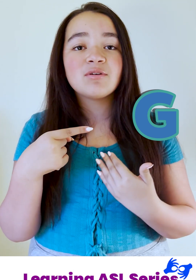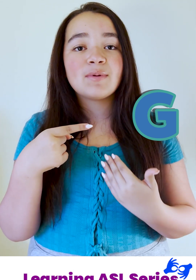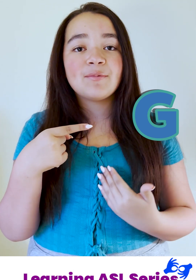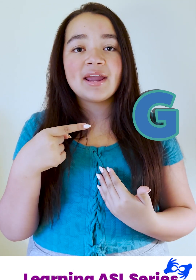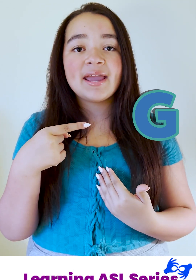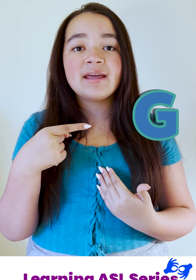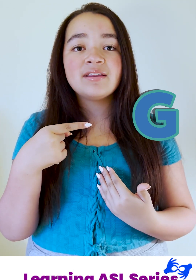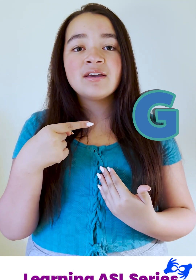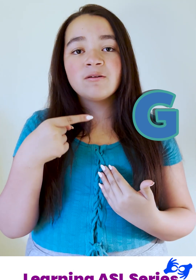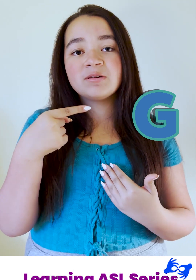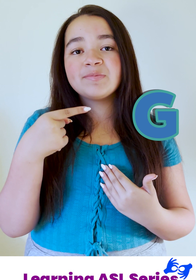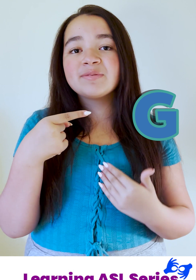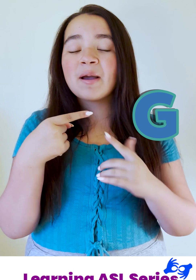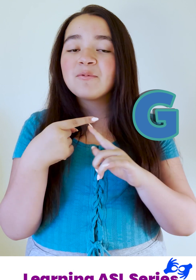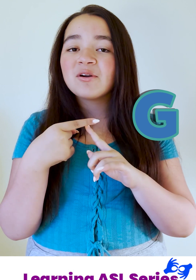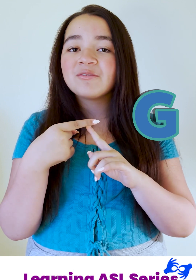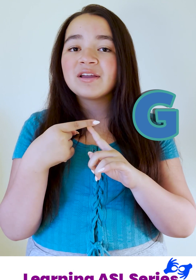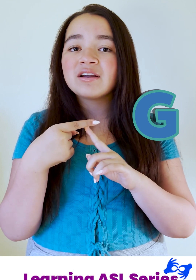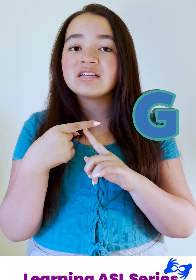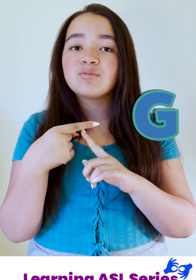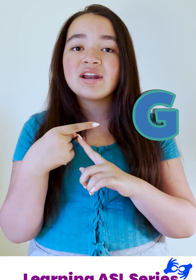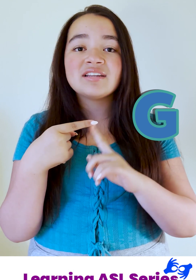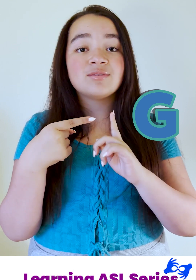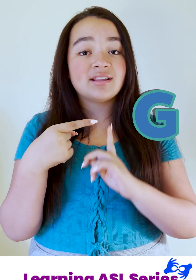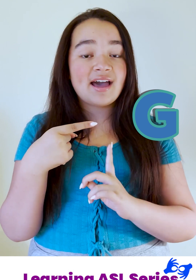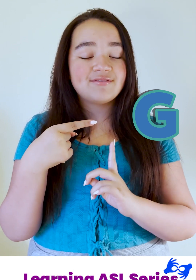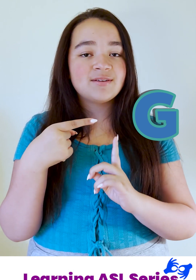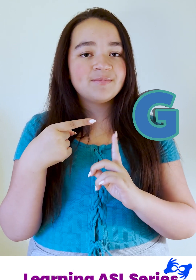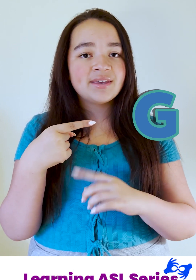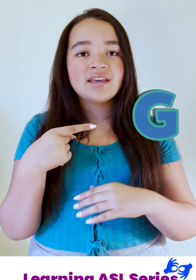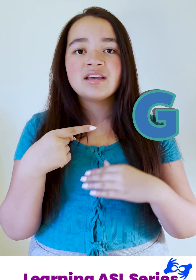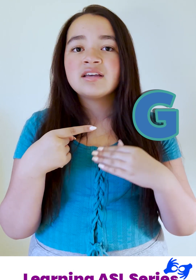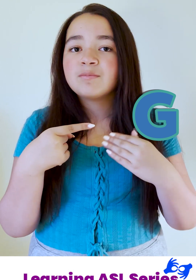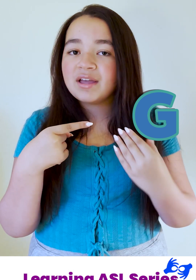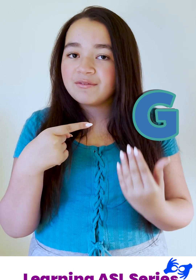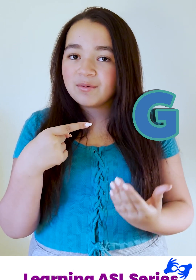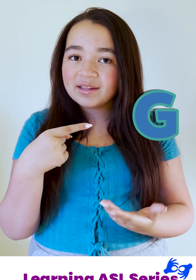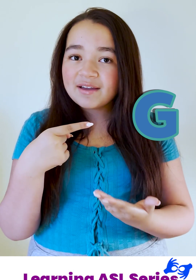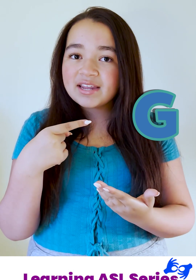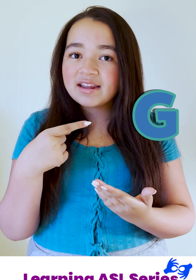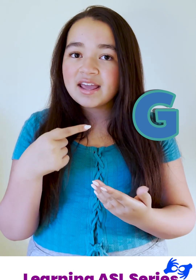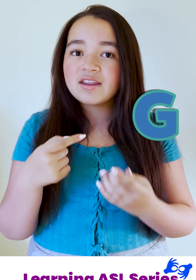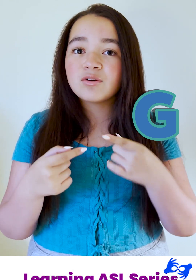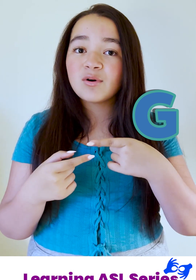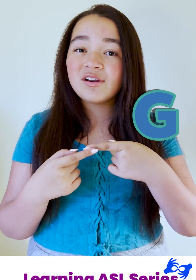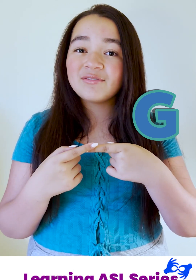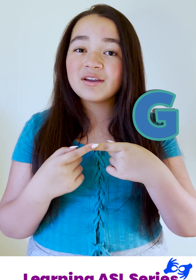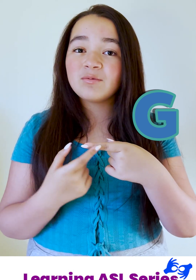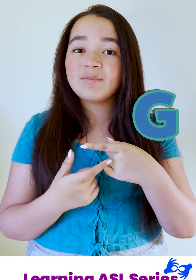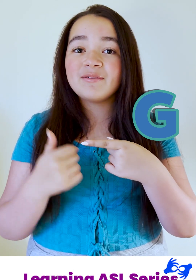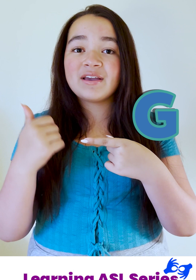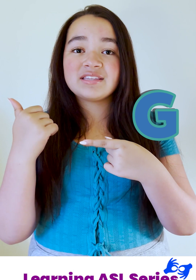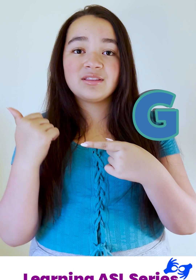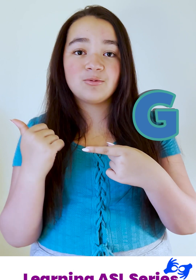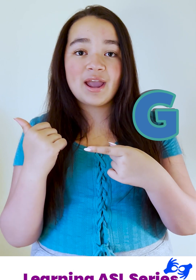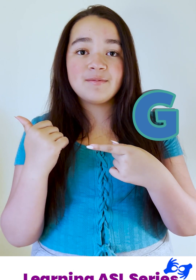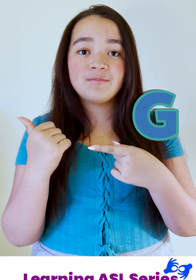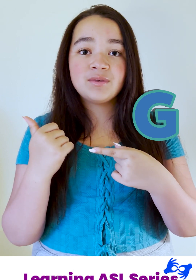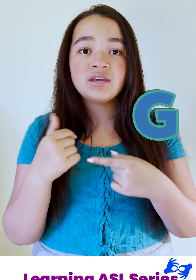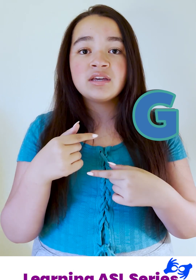my right hand, which means my pointer finger is pointing to the left. But if you are left-handed, your pointer finger would be facing the right.